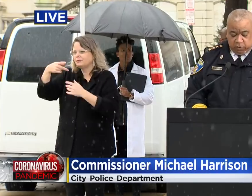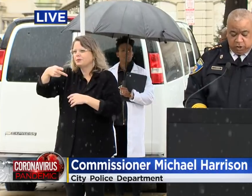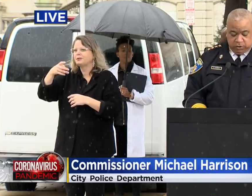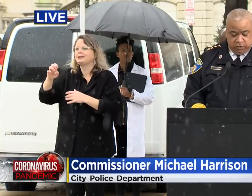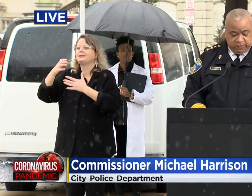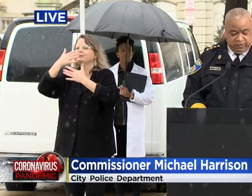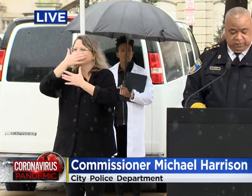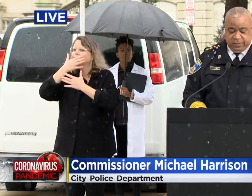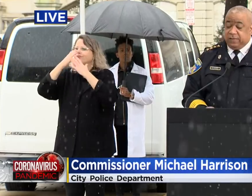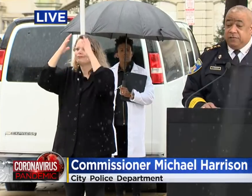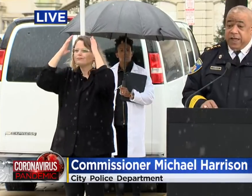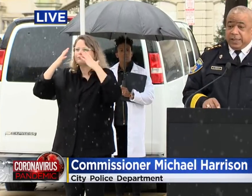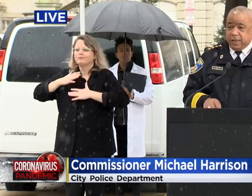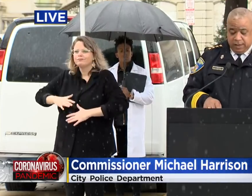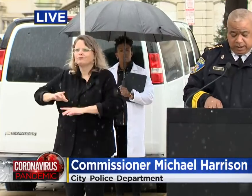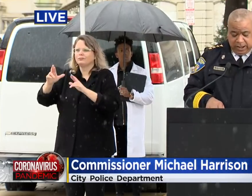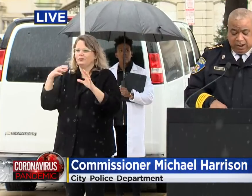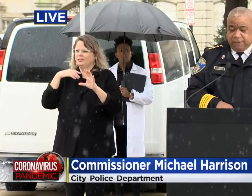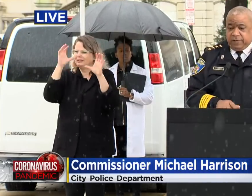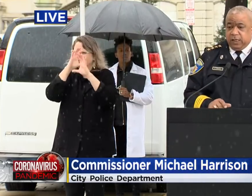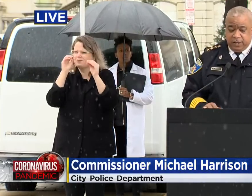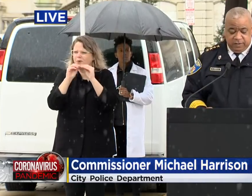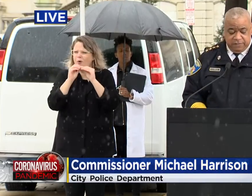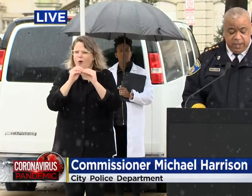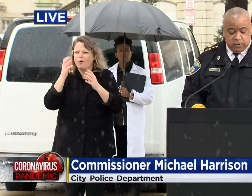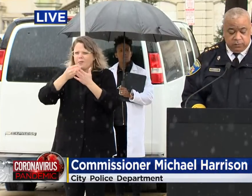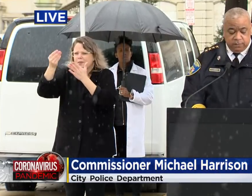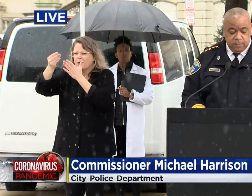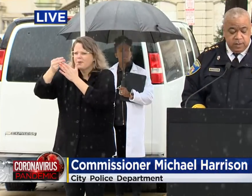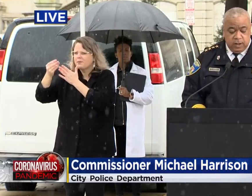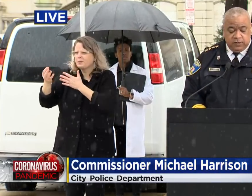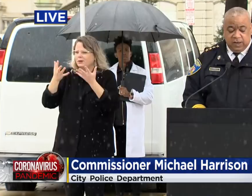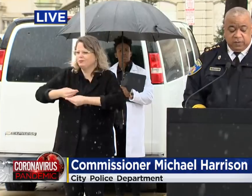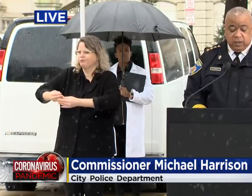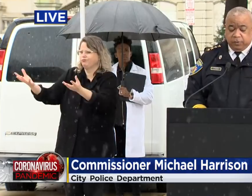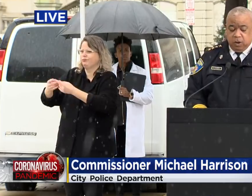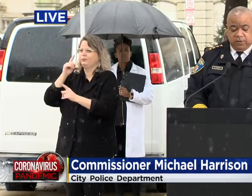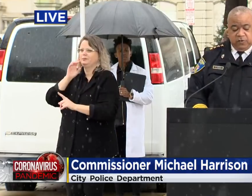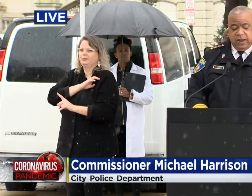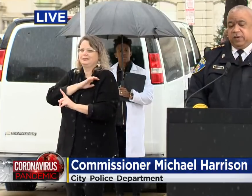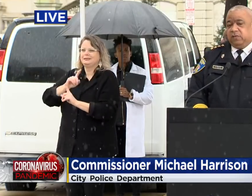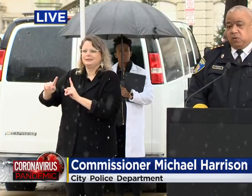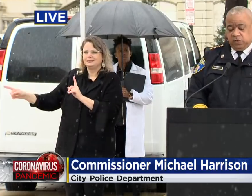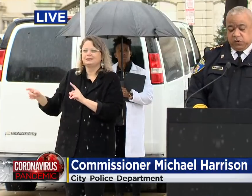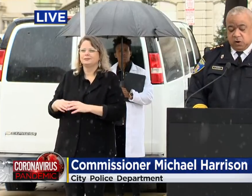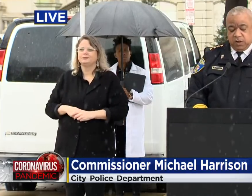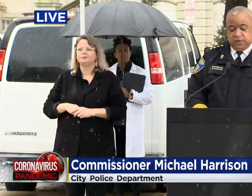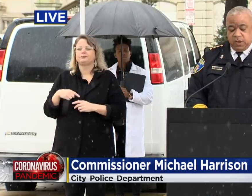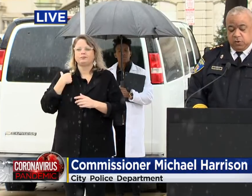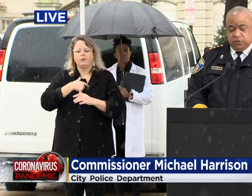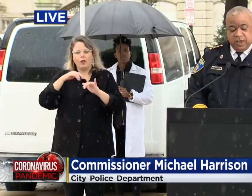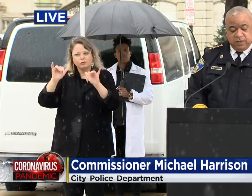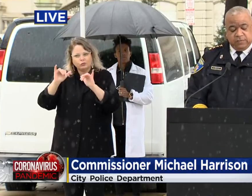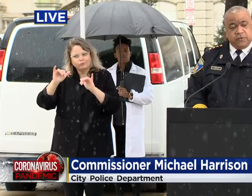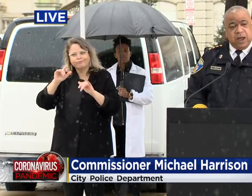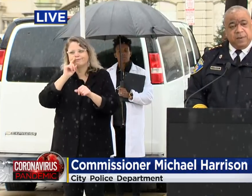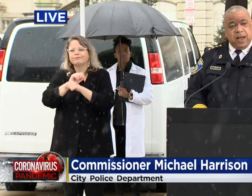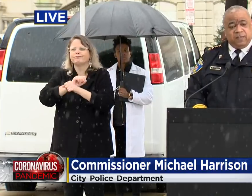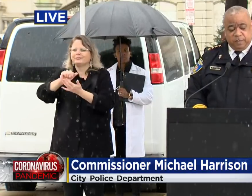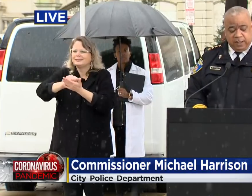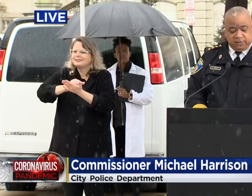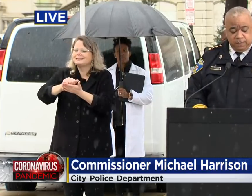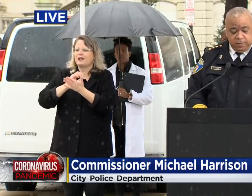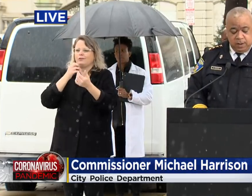up custodial duties such as disinfecting our facilities and vehicles, adjusting deployment strategies to ensure continued addressing of